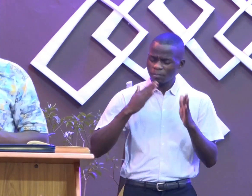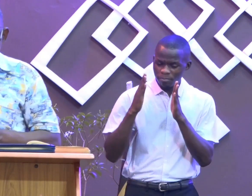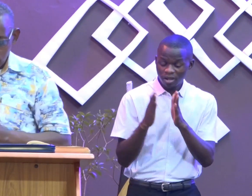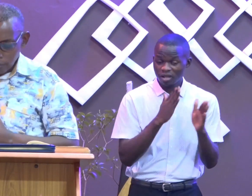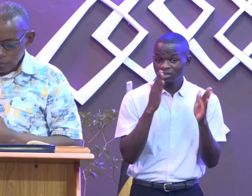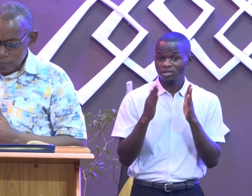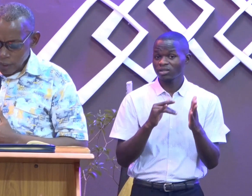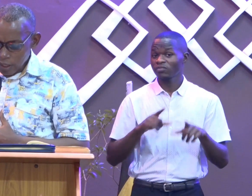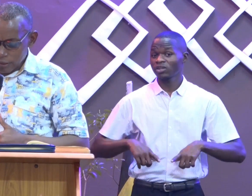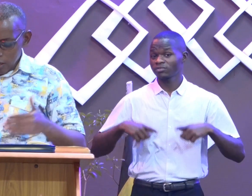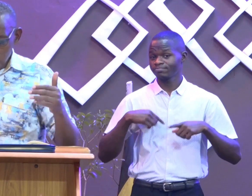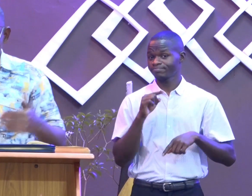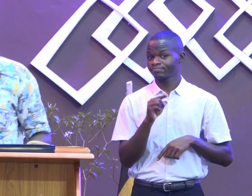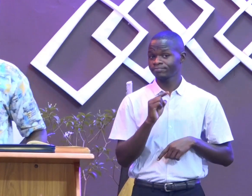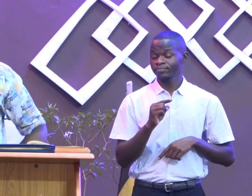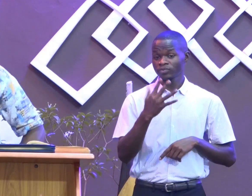Let us plan for that spiritual life.